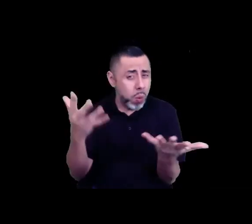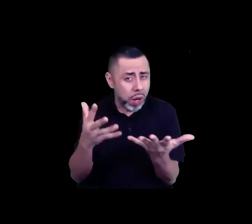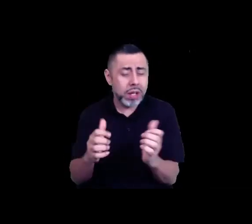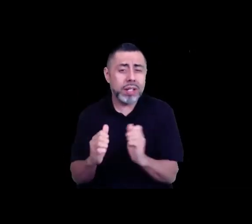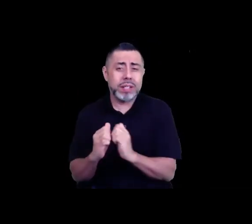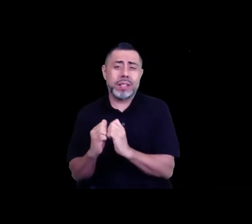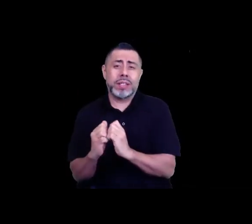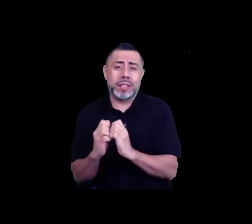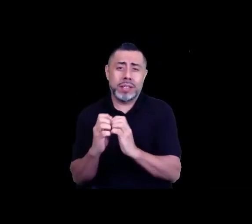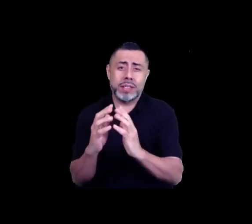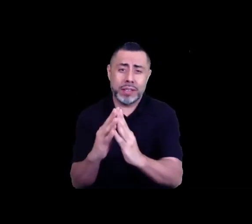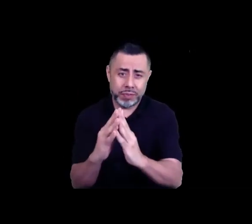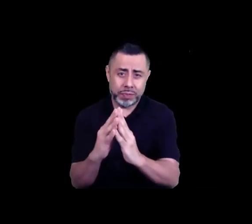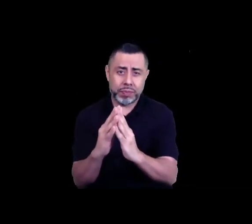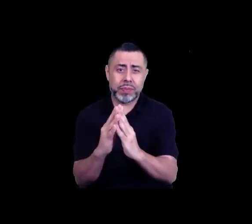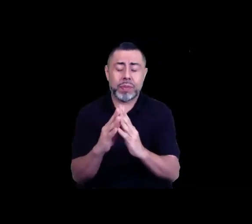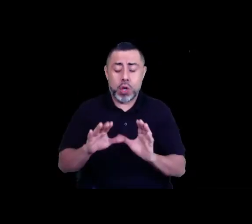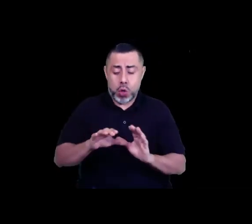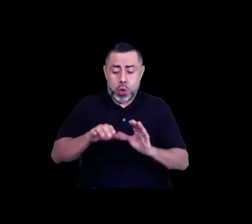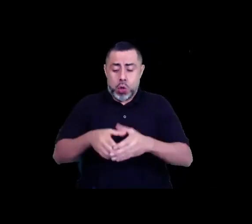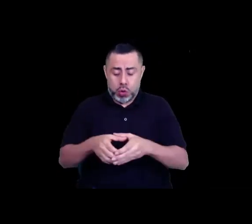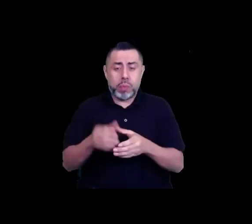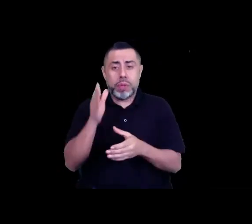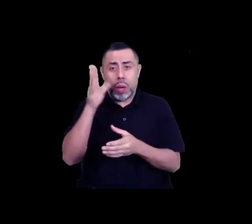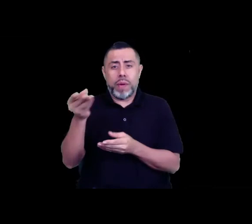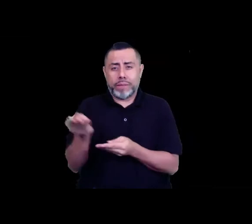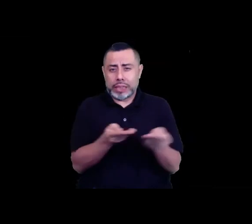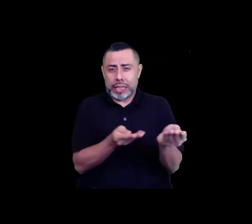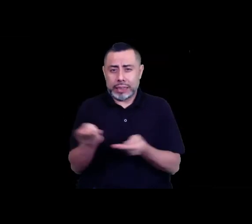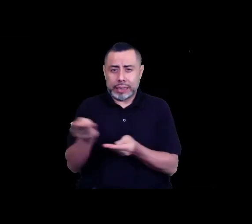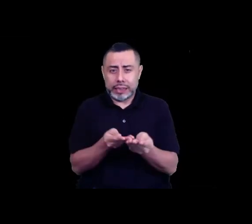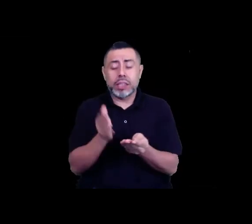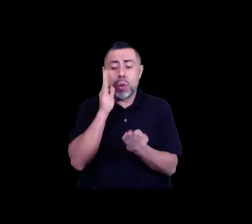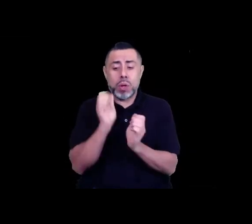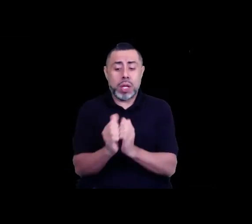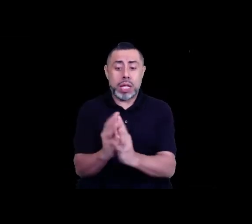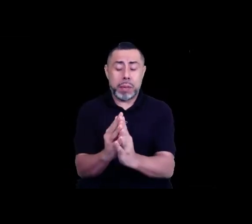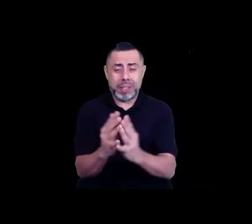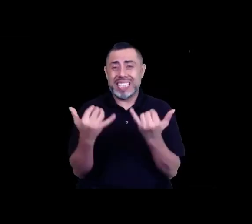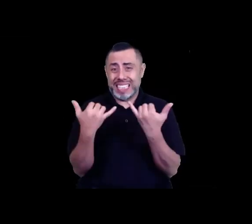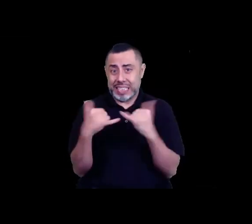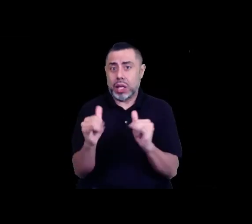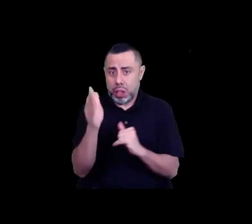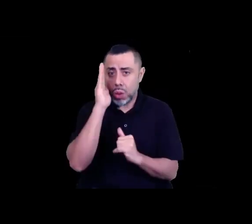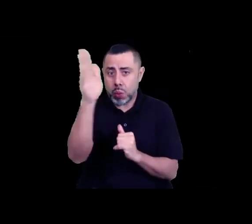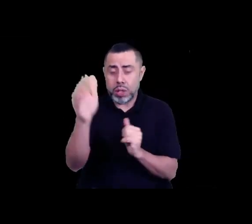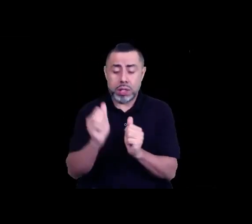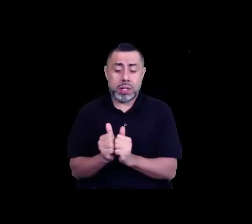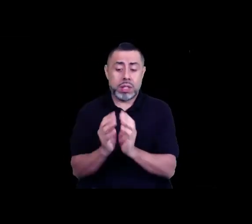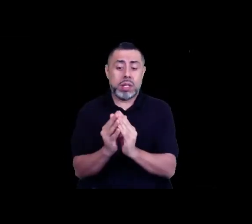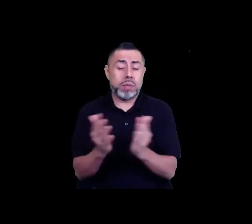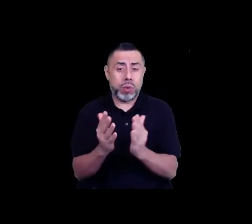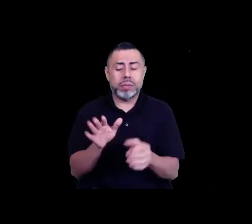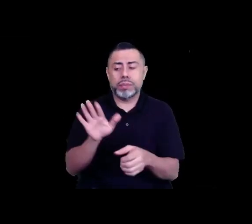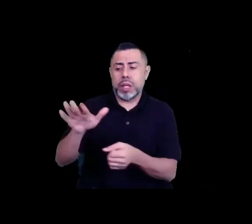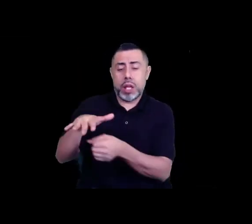the facilitative working group that was going to implement and still is to implement the local